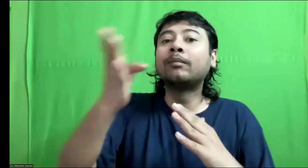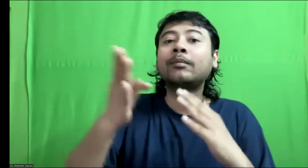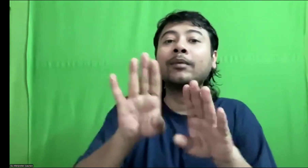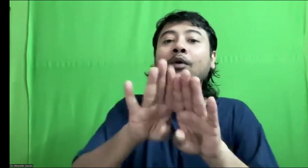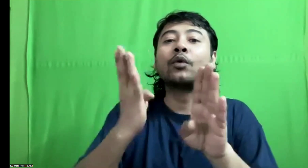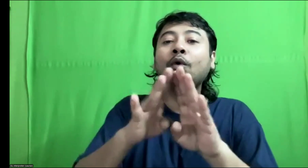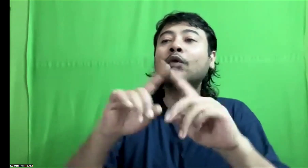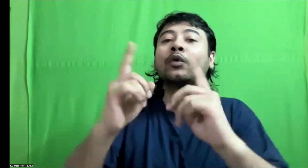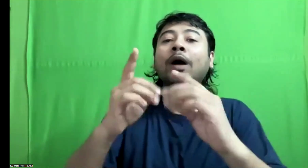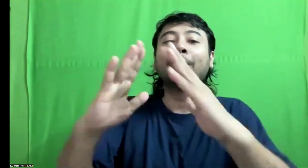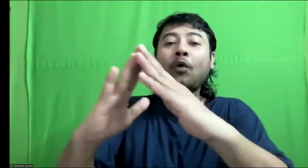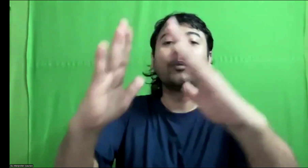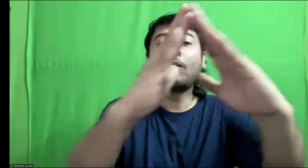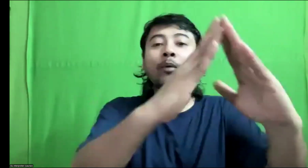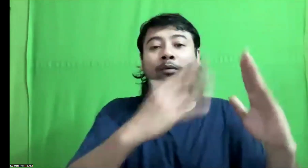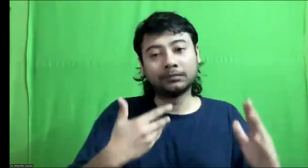door and do this program.